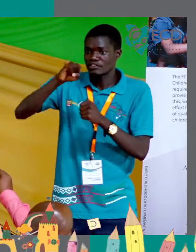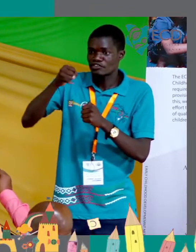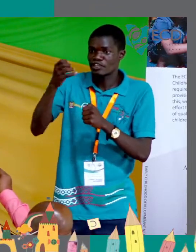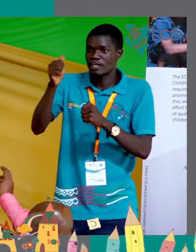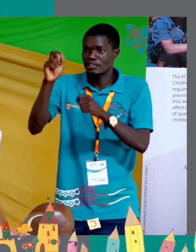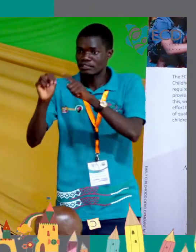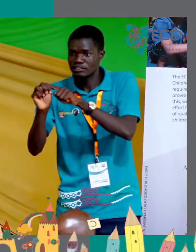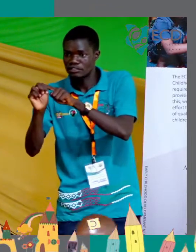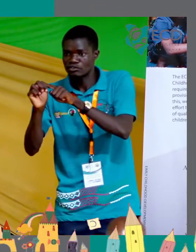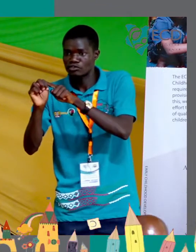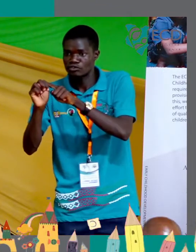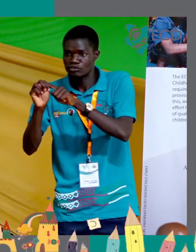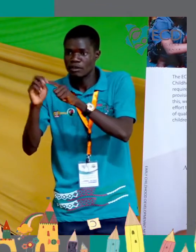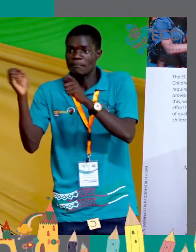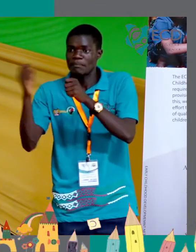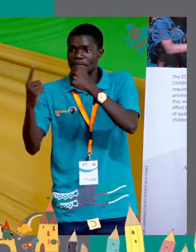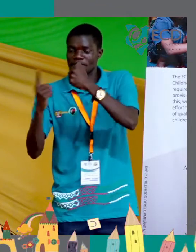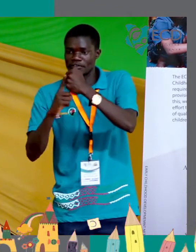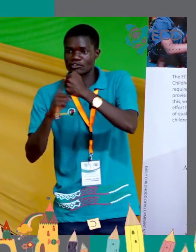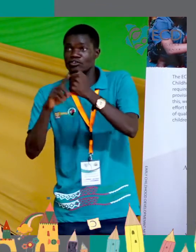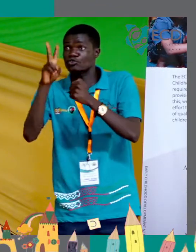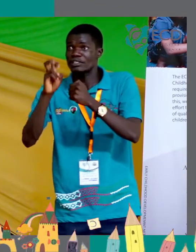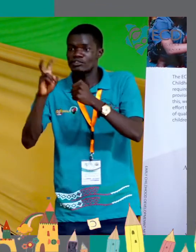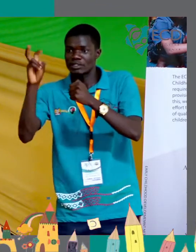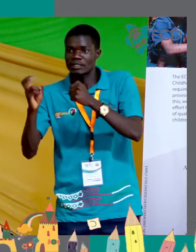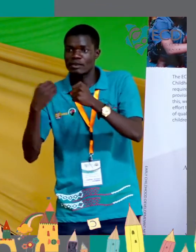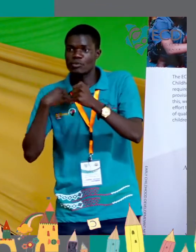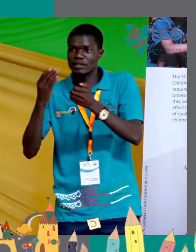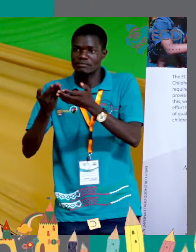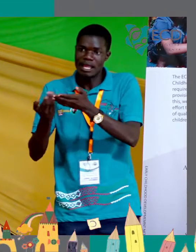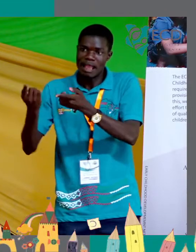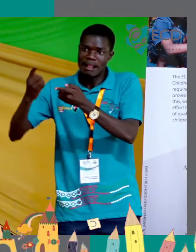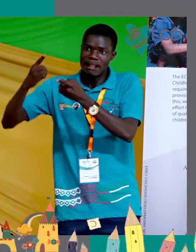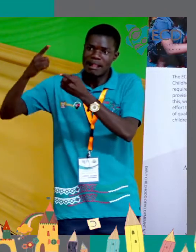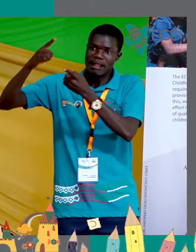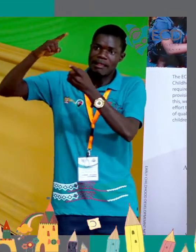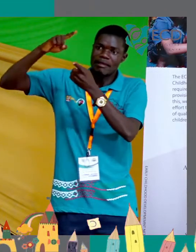July 2020, there were a slight increase of